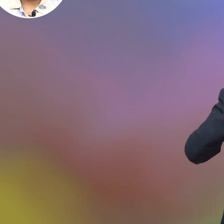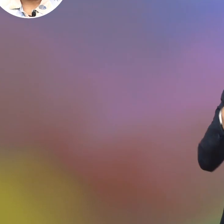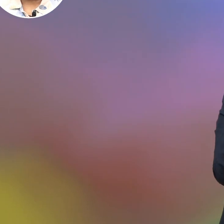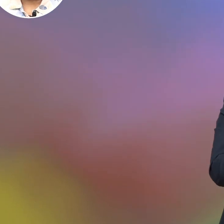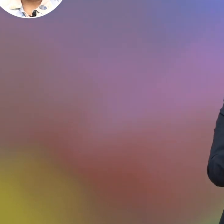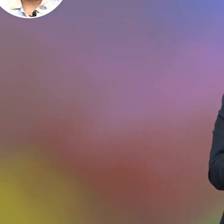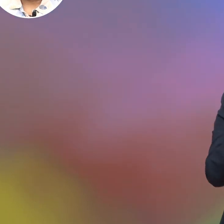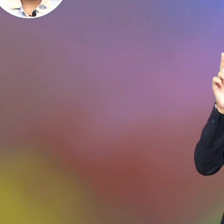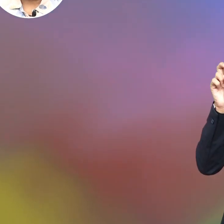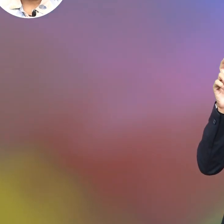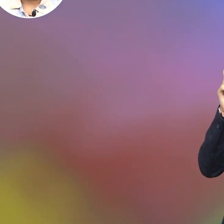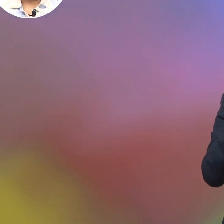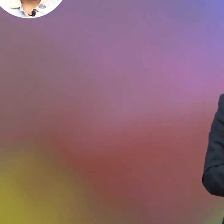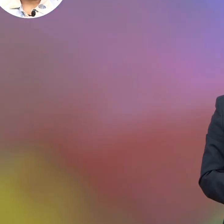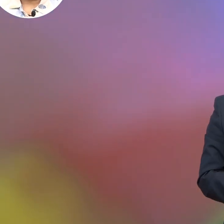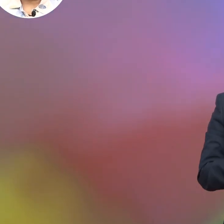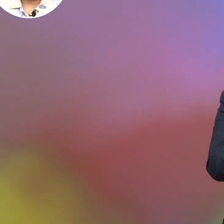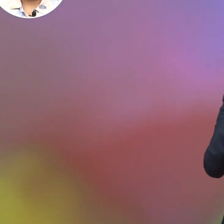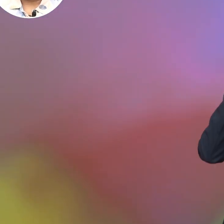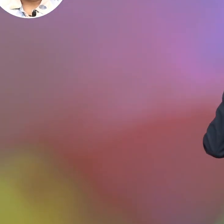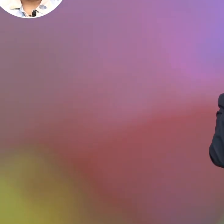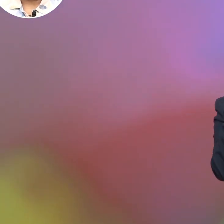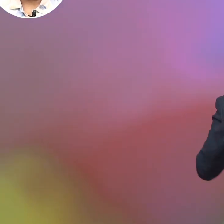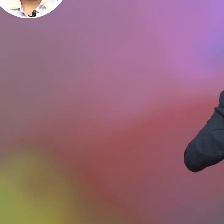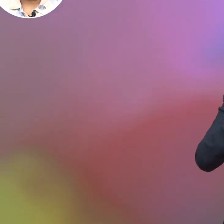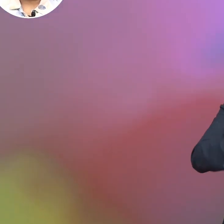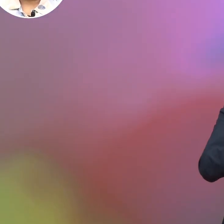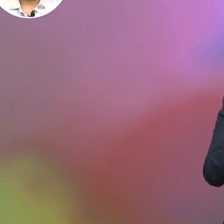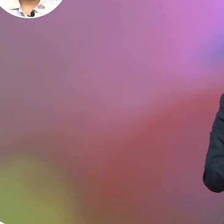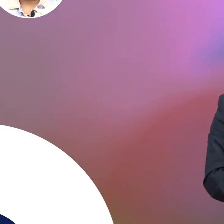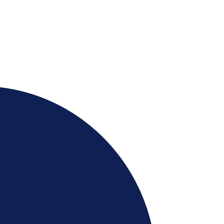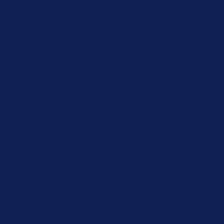After studying this topic, you will be knowing about